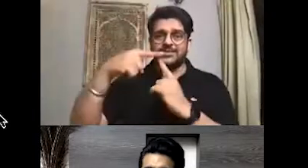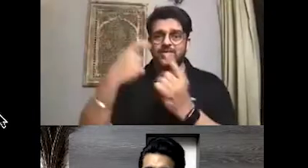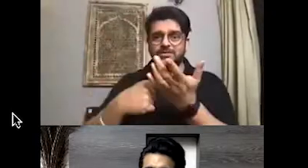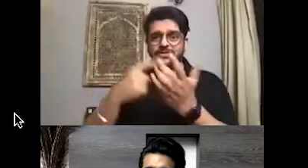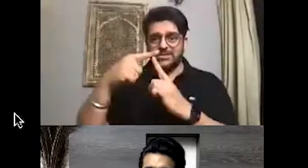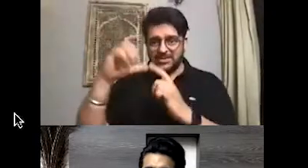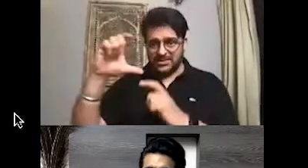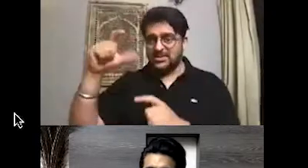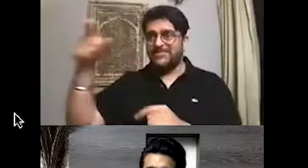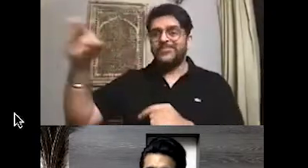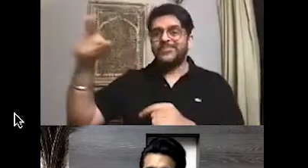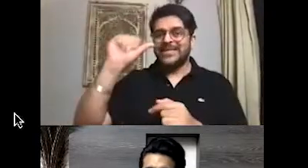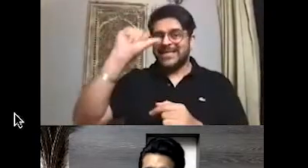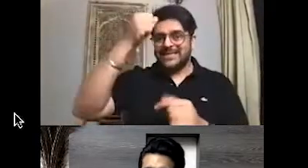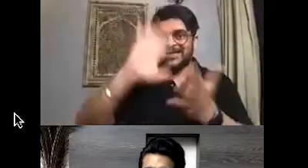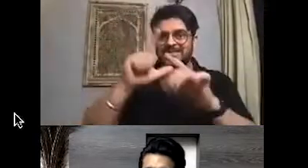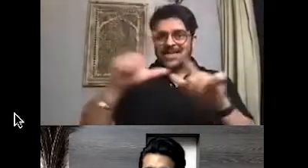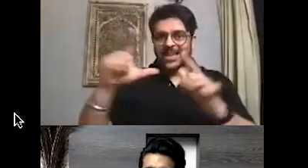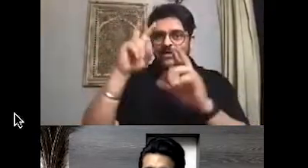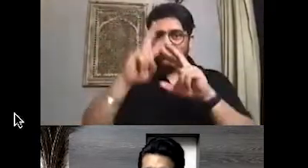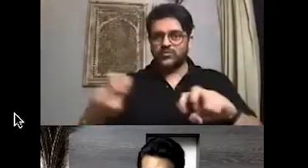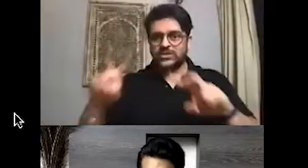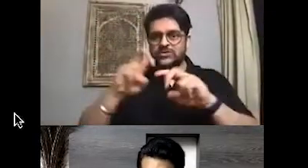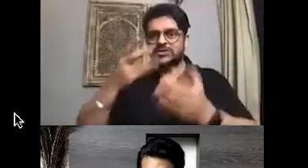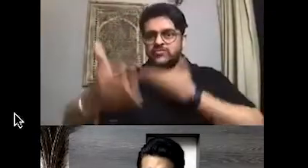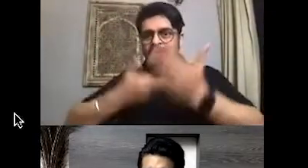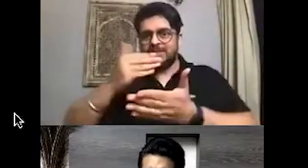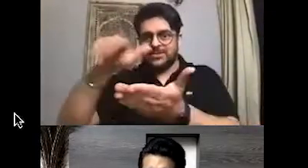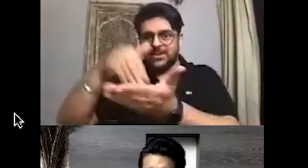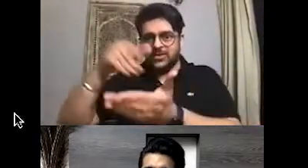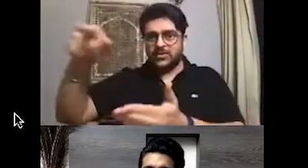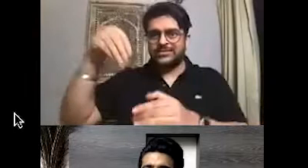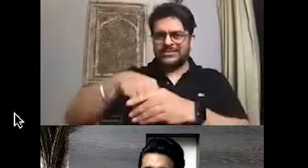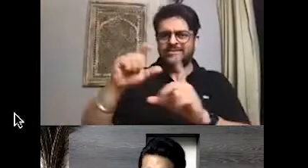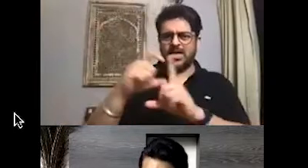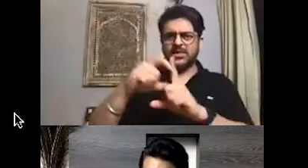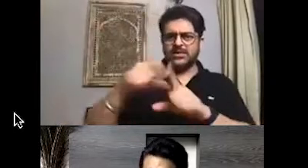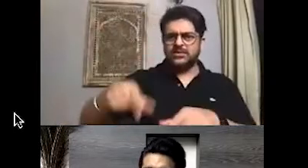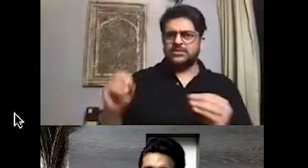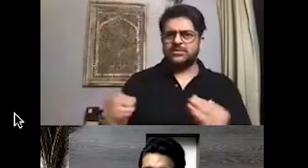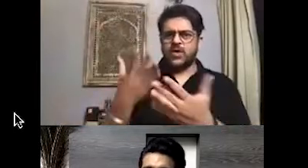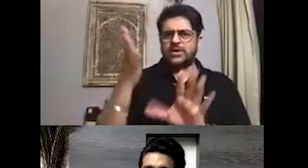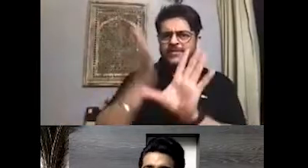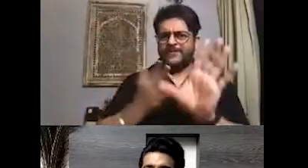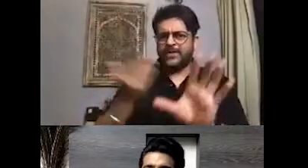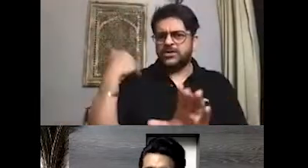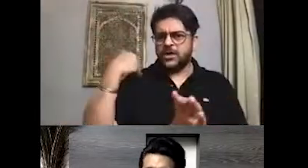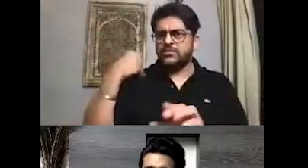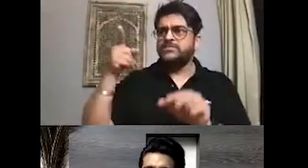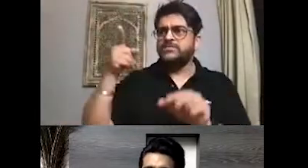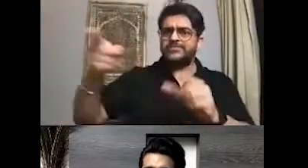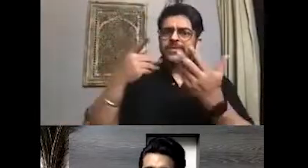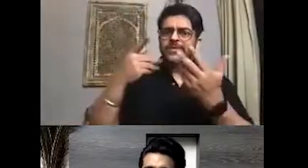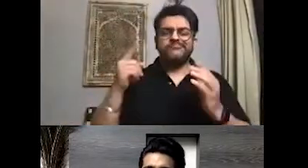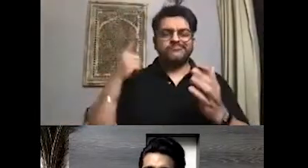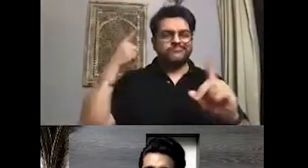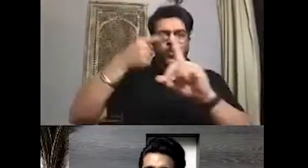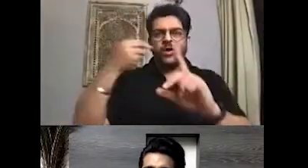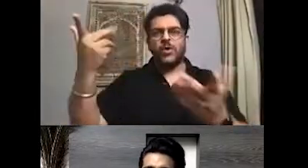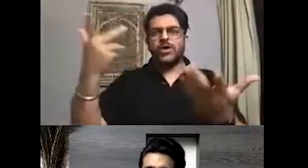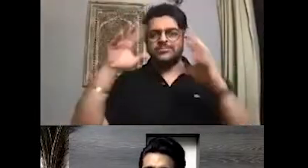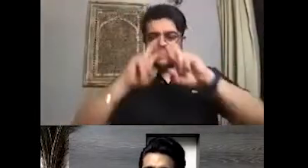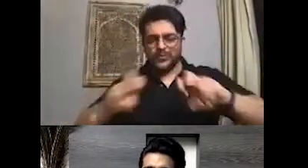So there is an institute which called Indian Sign Language Research and Training Center, ISLRTC, which has been